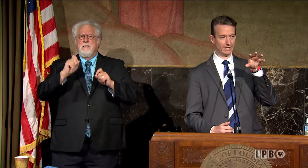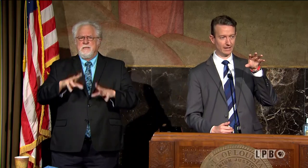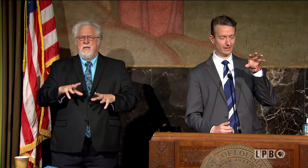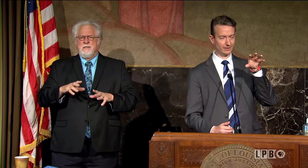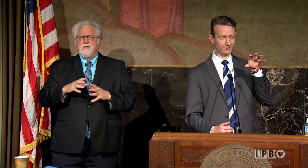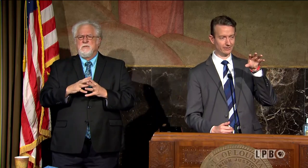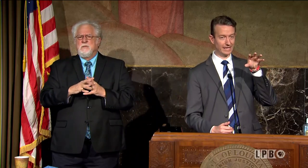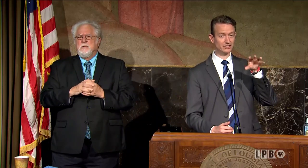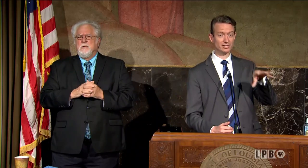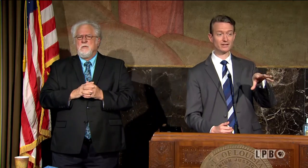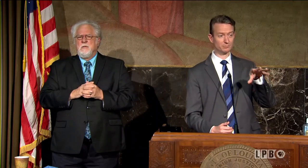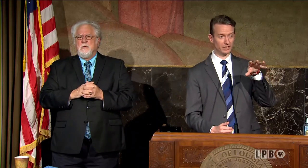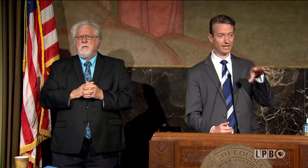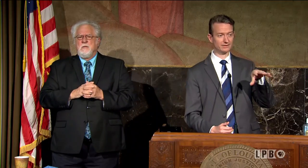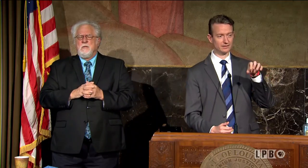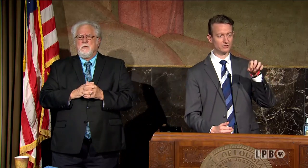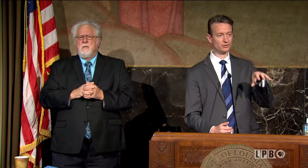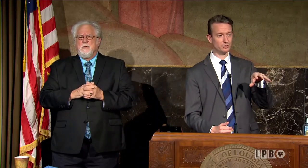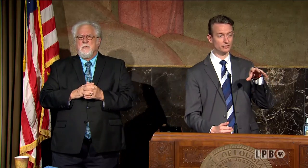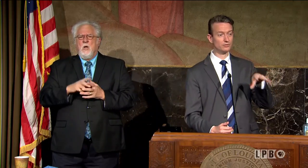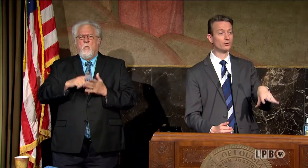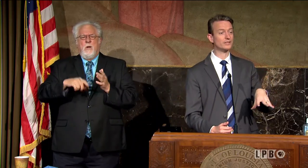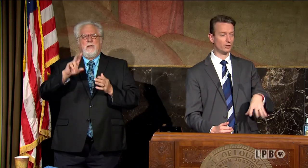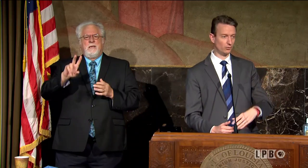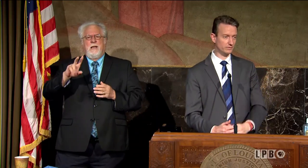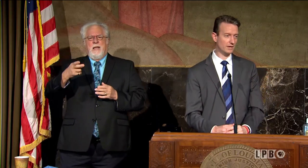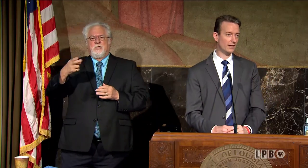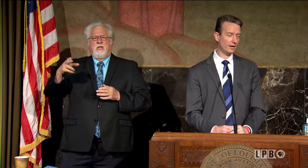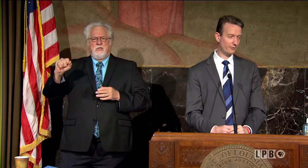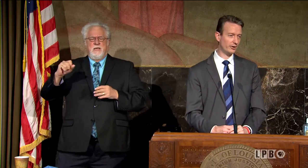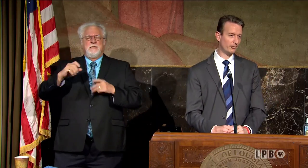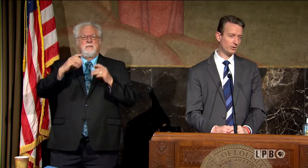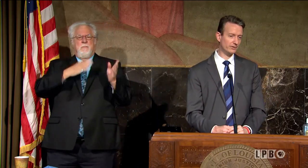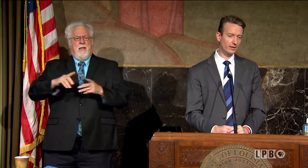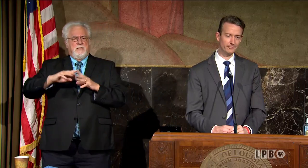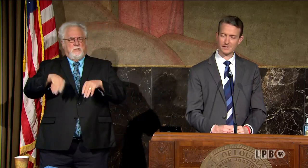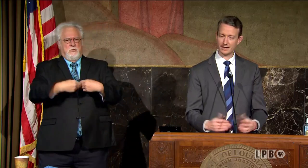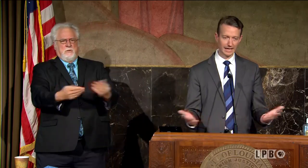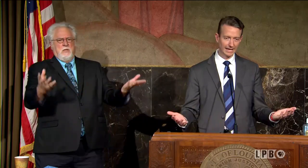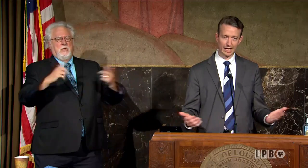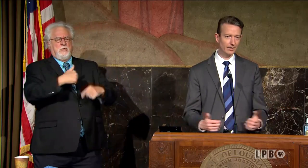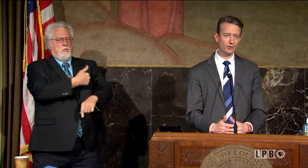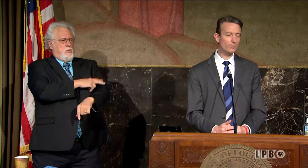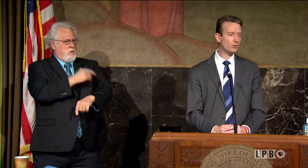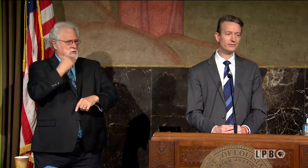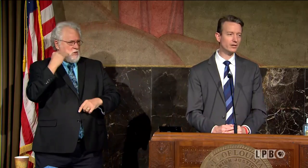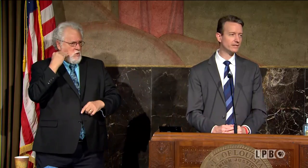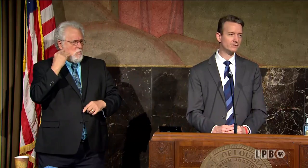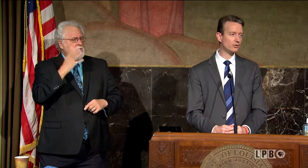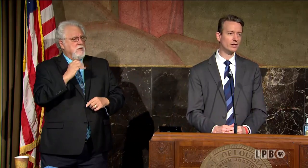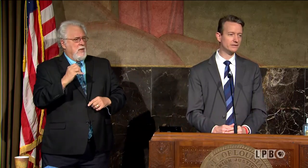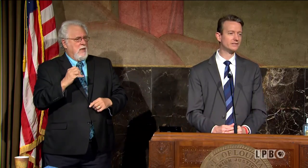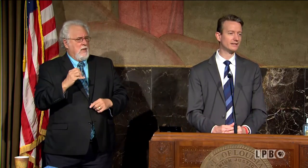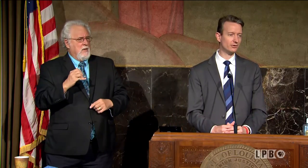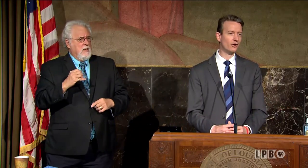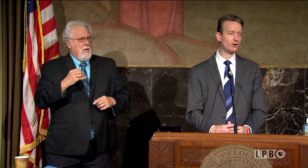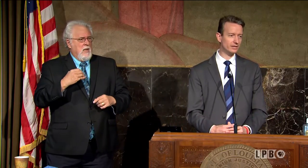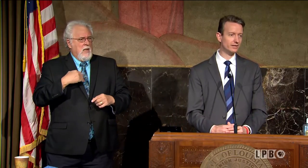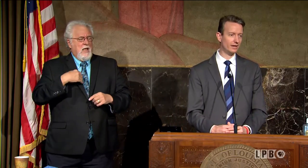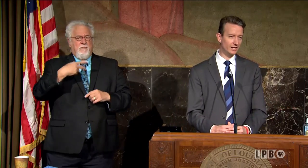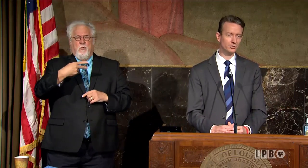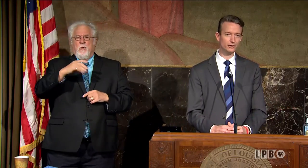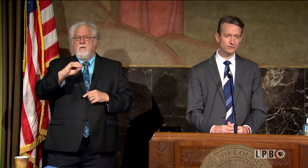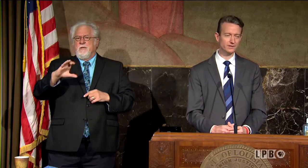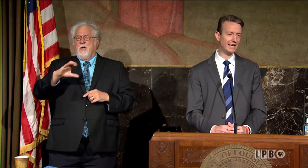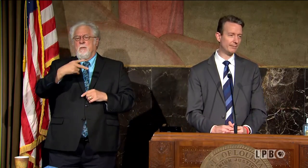what HHS plans to distribute to nursing homes for their point of care. And there are point of care tests across the state that are